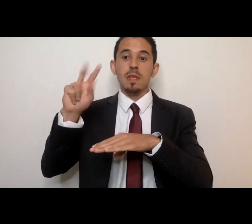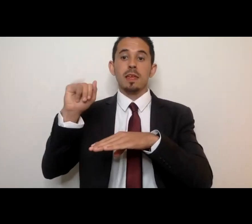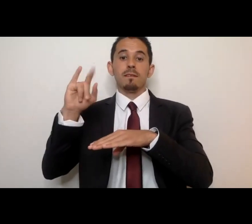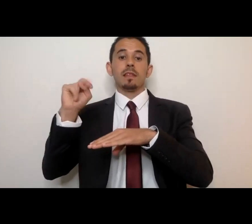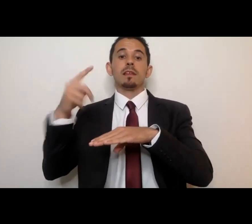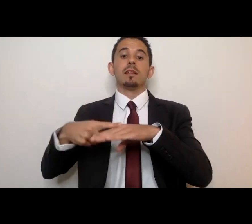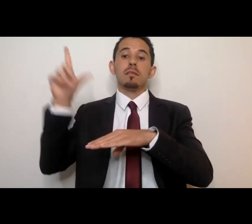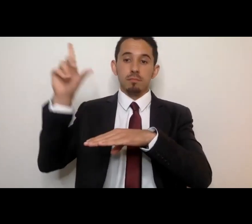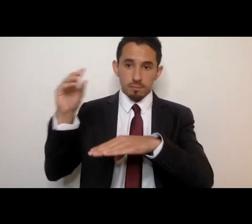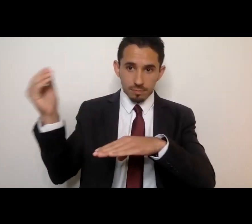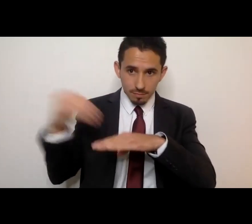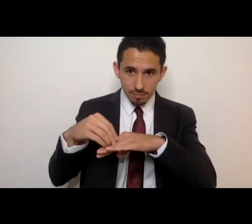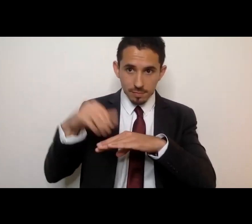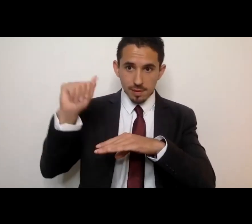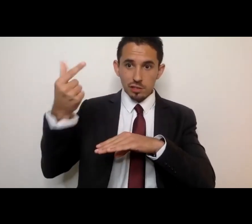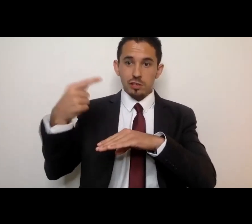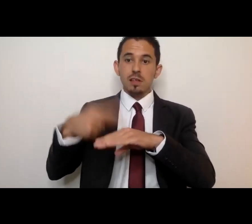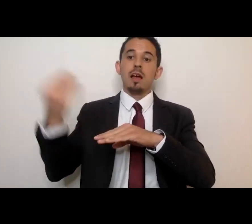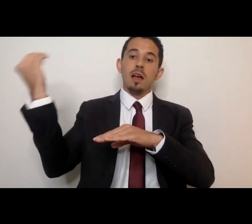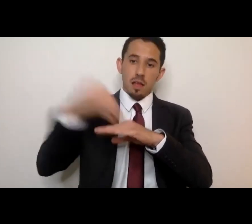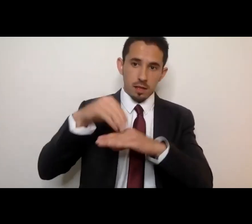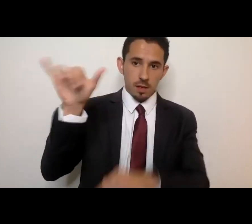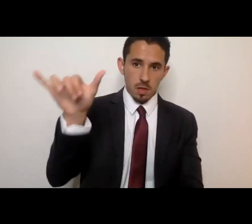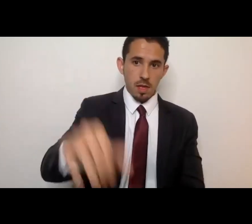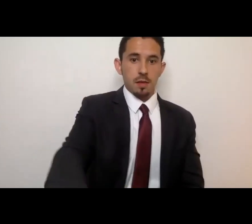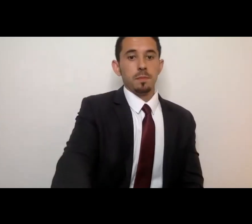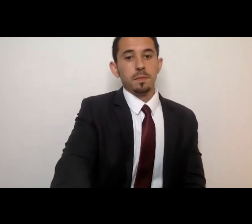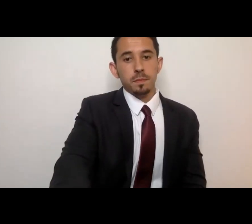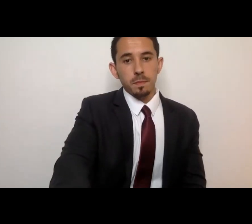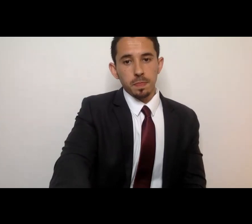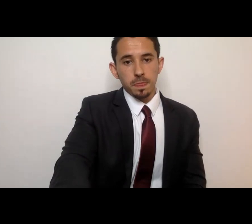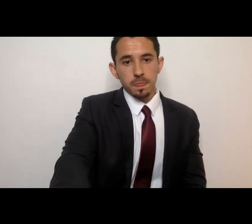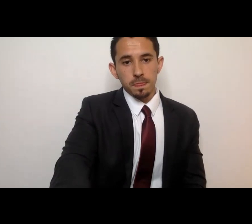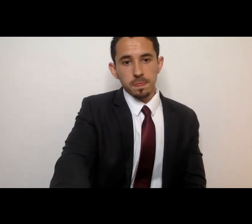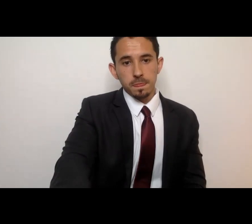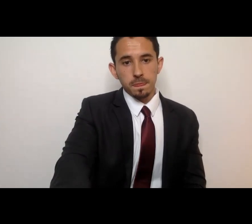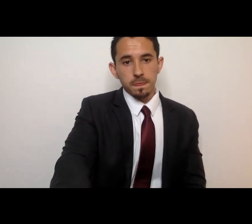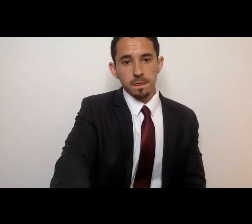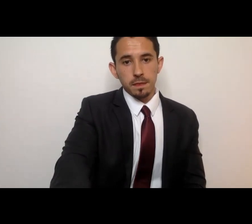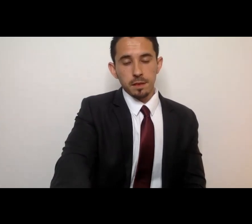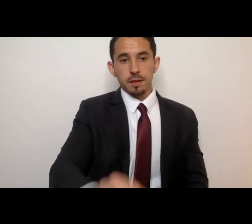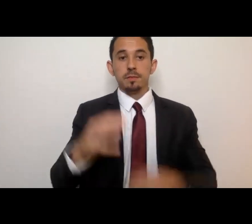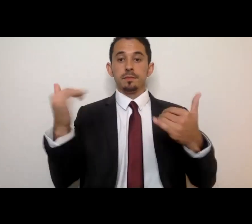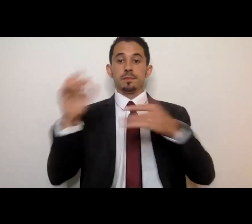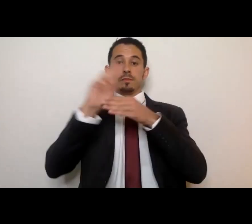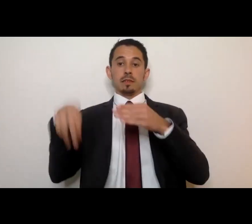occurs. First, the chip is coated with streptavidin, the antigen is added, then the antibody.